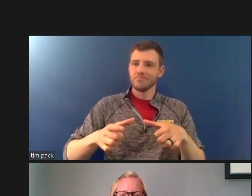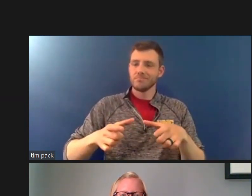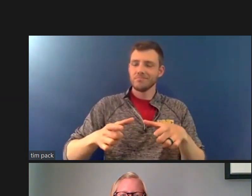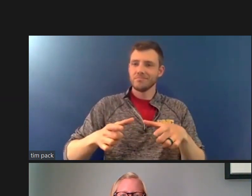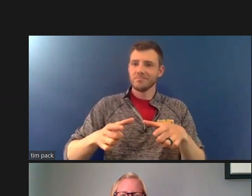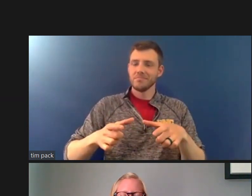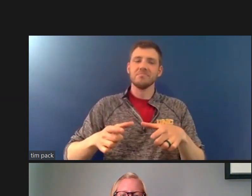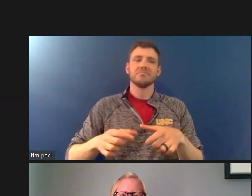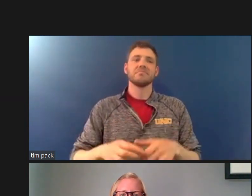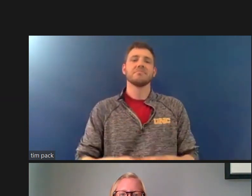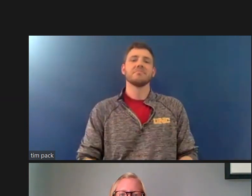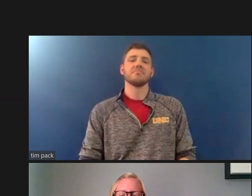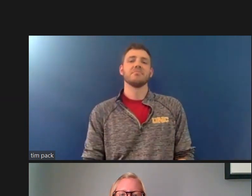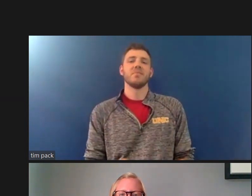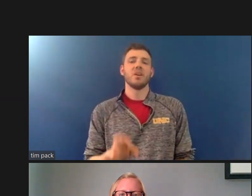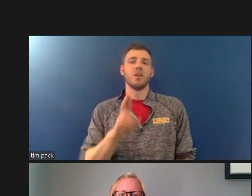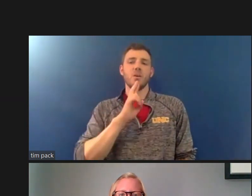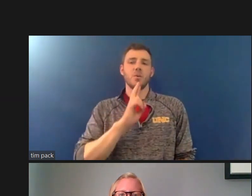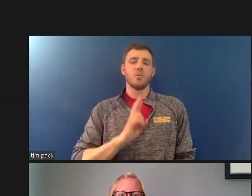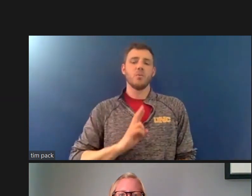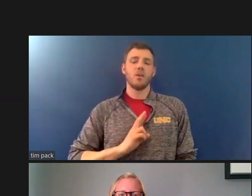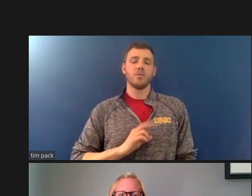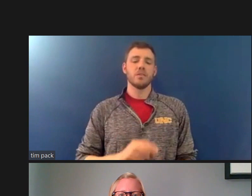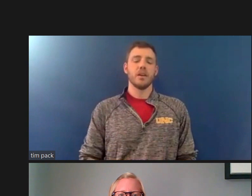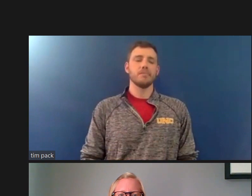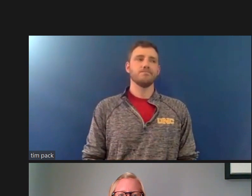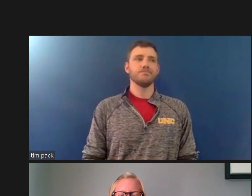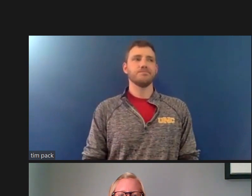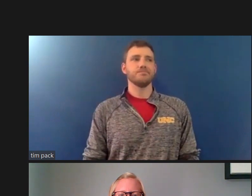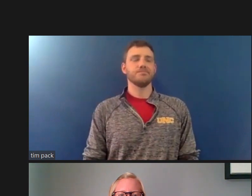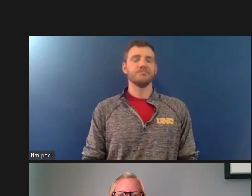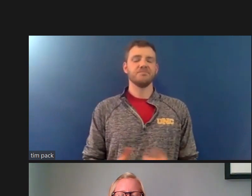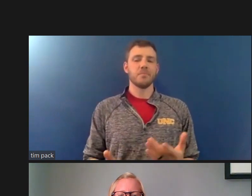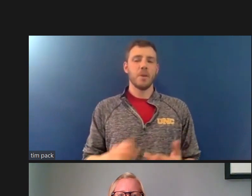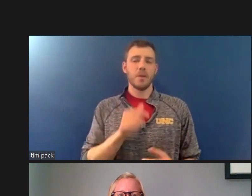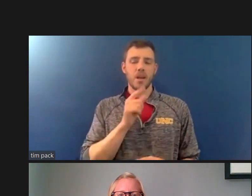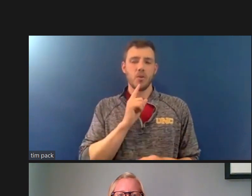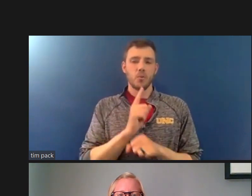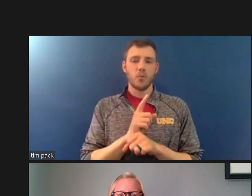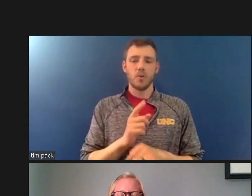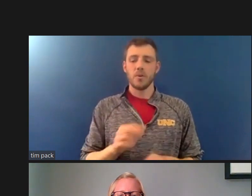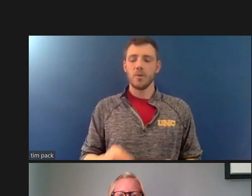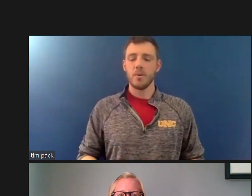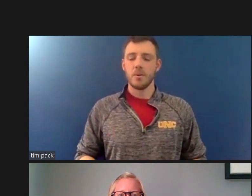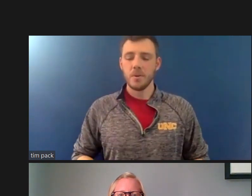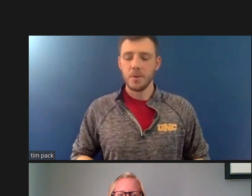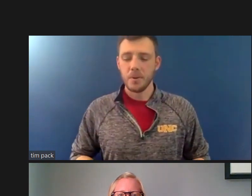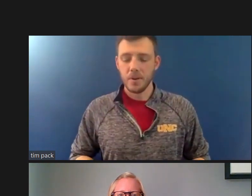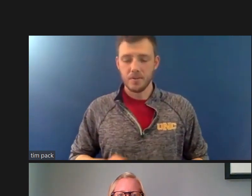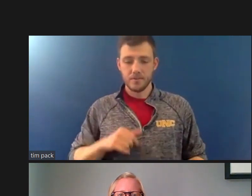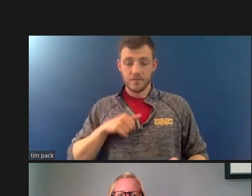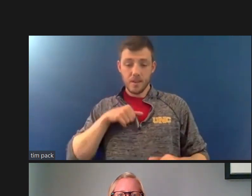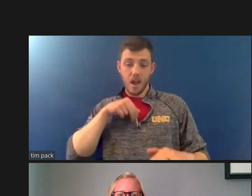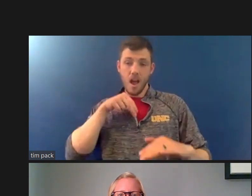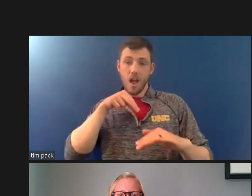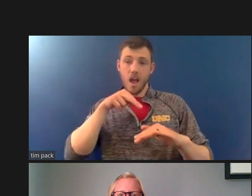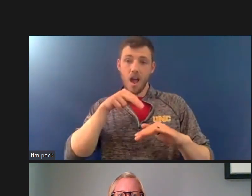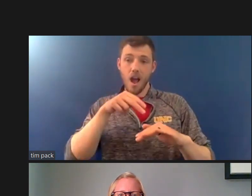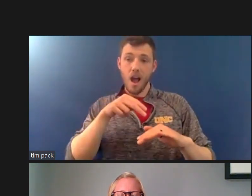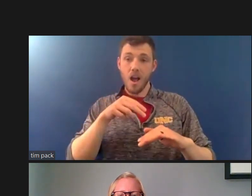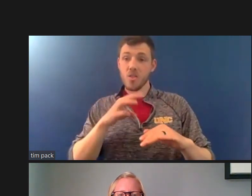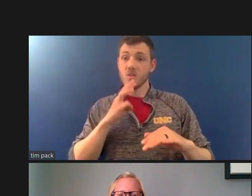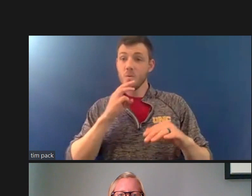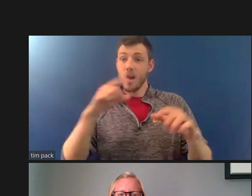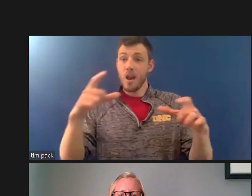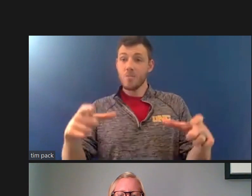beach pool, and he approached this one preparing to be disappointed. But the island ran true to form, and the incredible pool, which clearly was